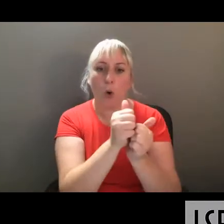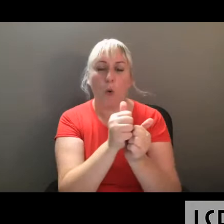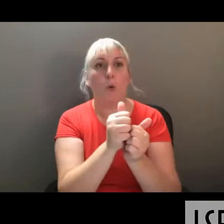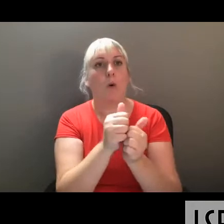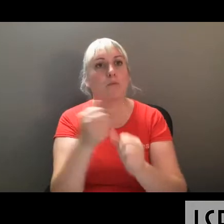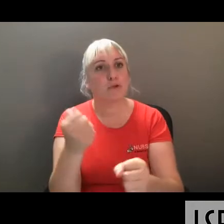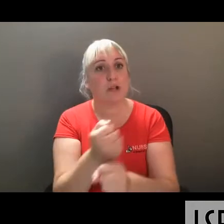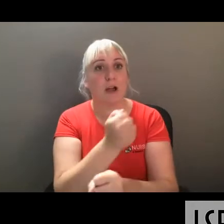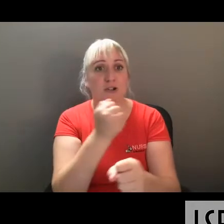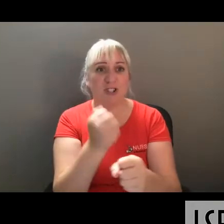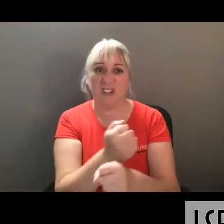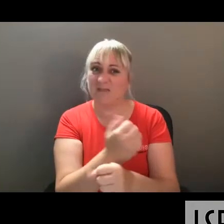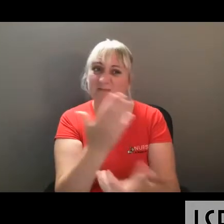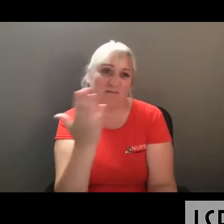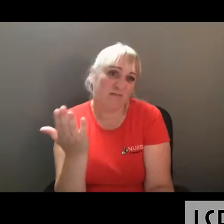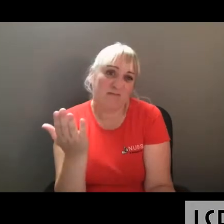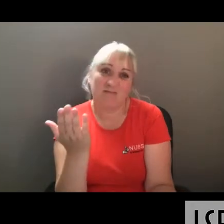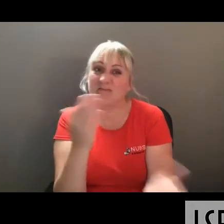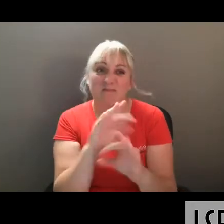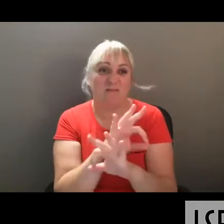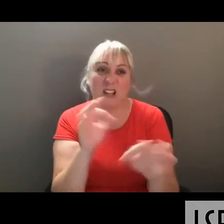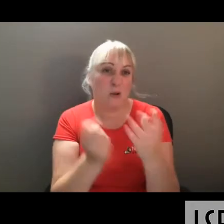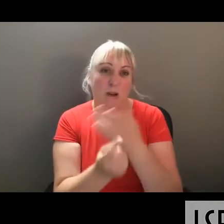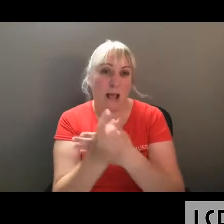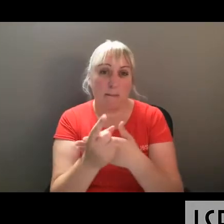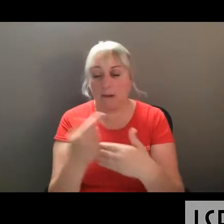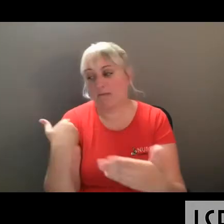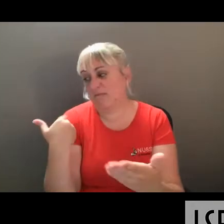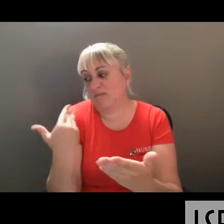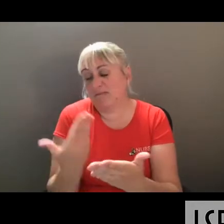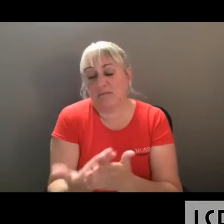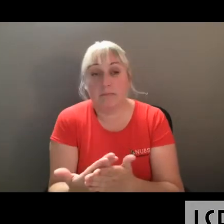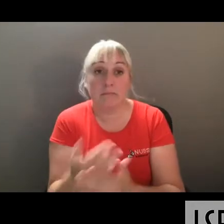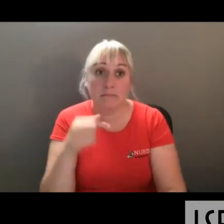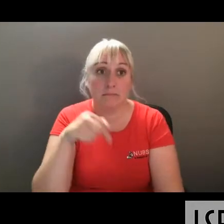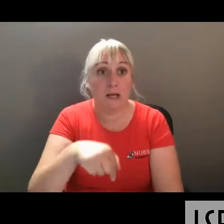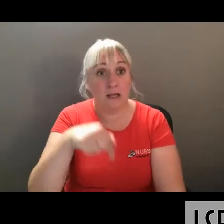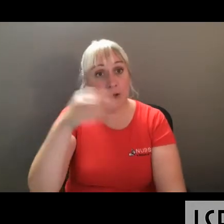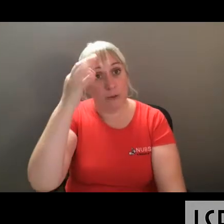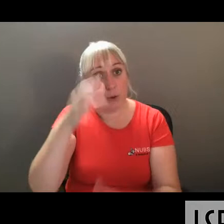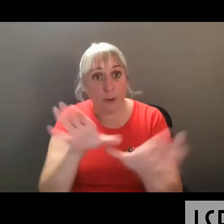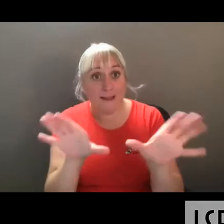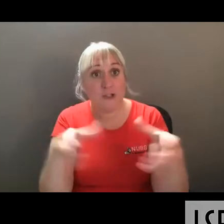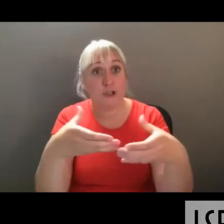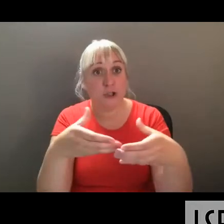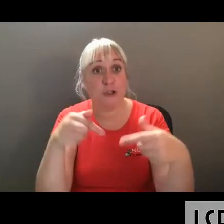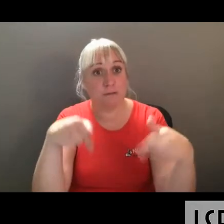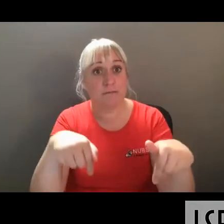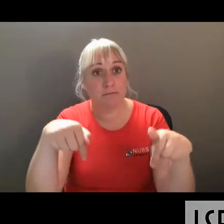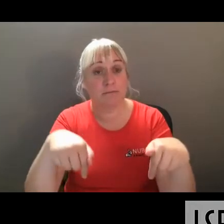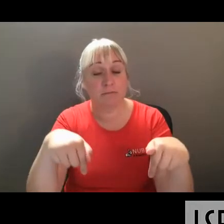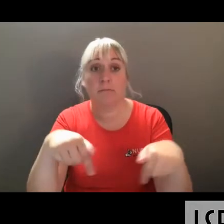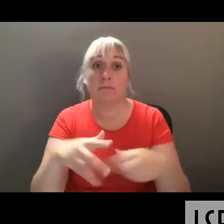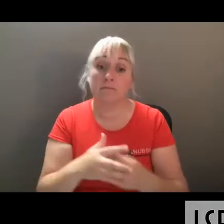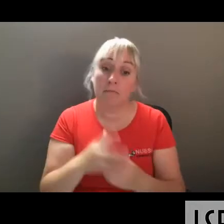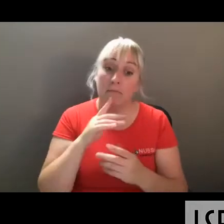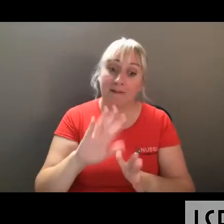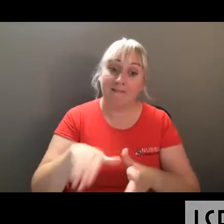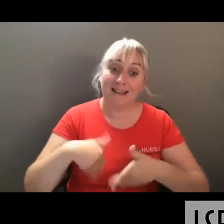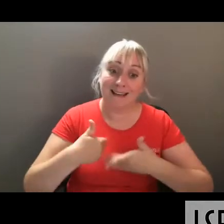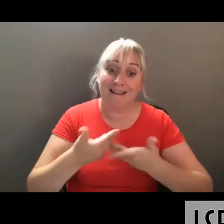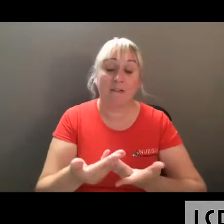rarely put into practice. But the Commission, who have given the